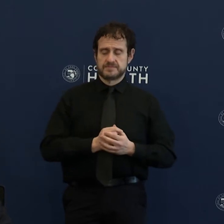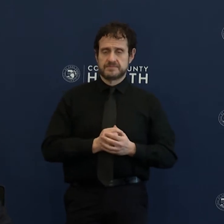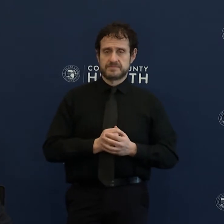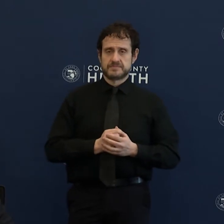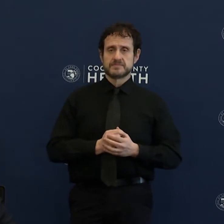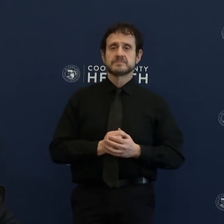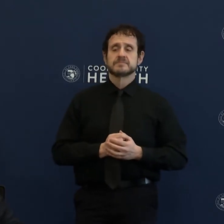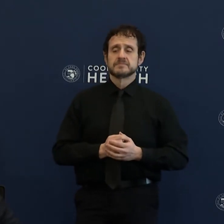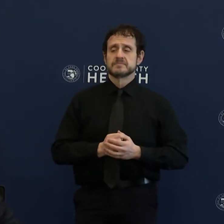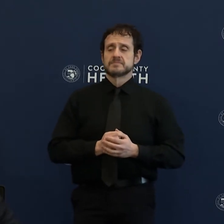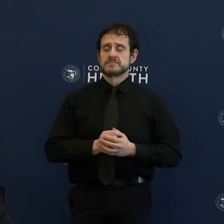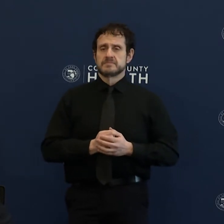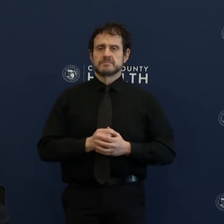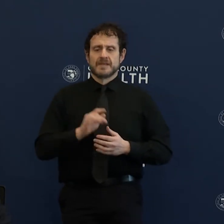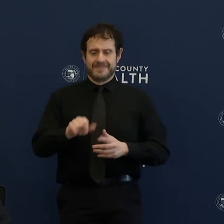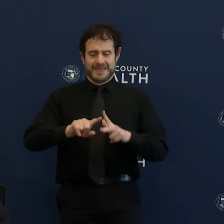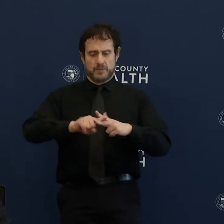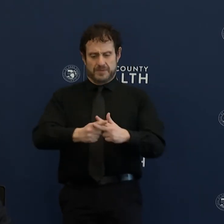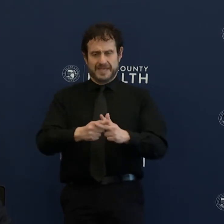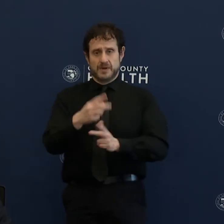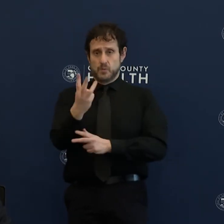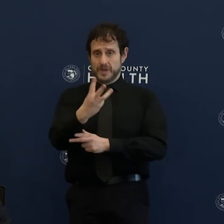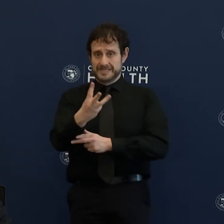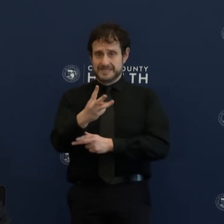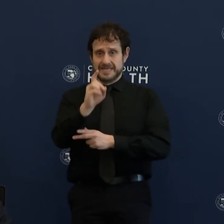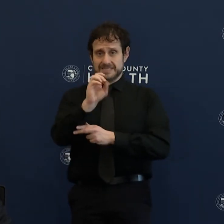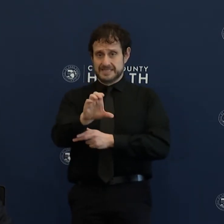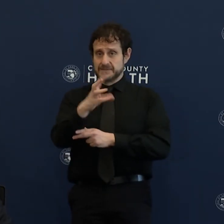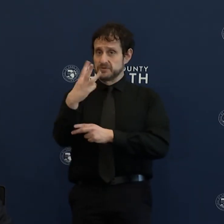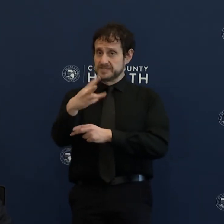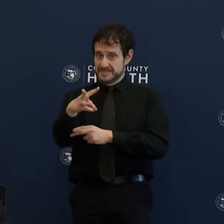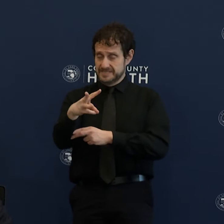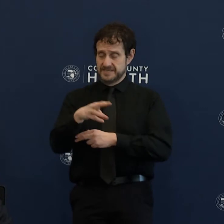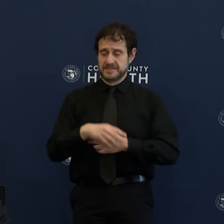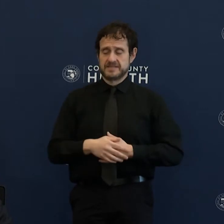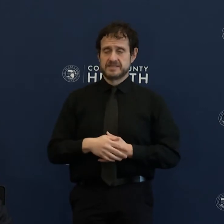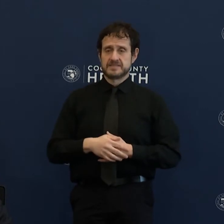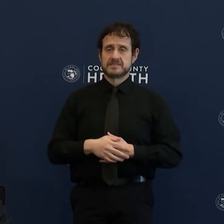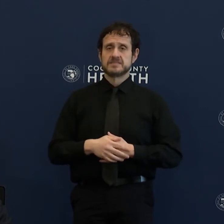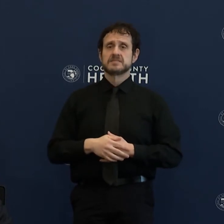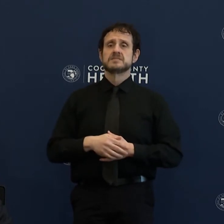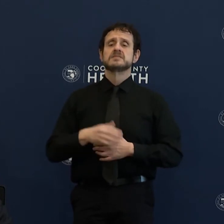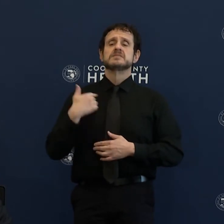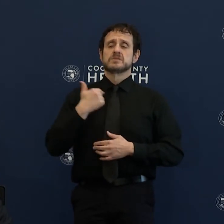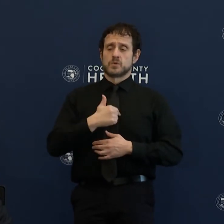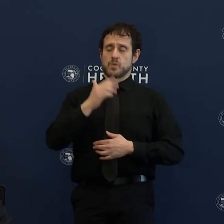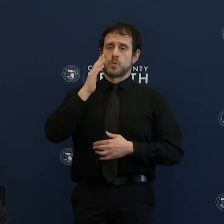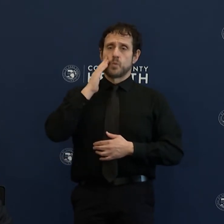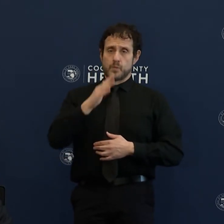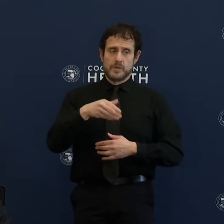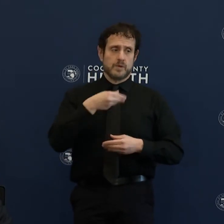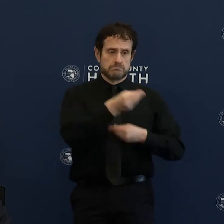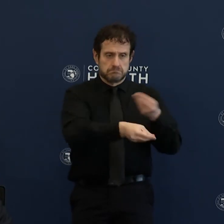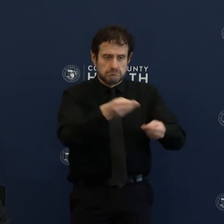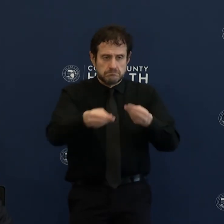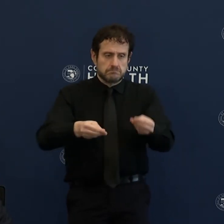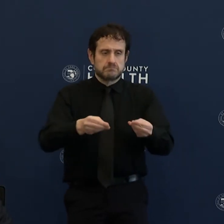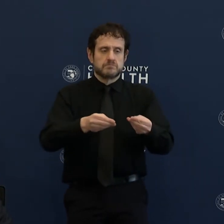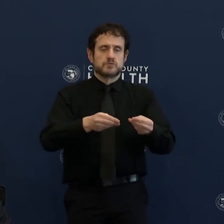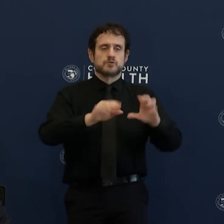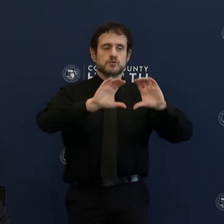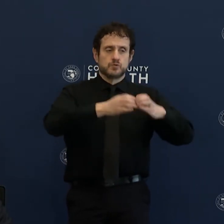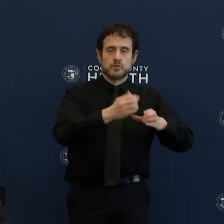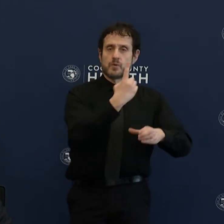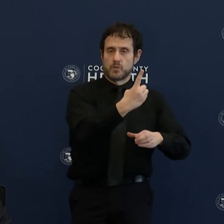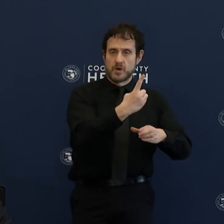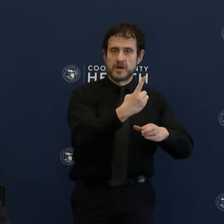That will likely be on Wednesday, December the 16th. We will ramp up administration to Tier 1 employees starting Thursday and expect